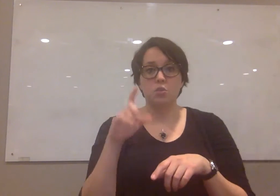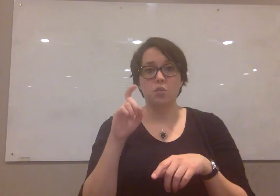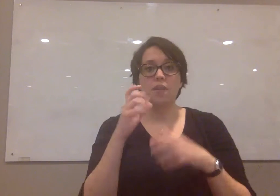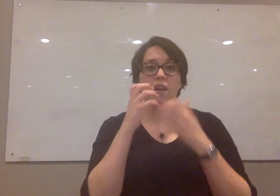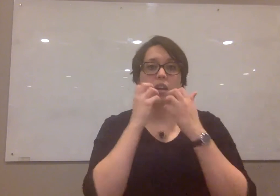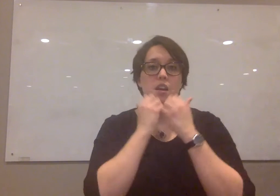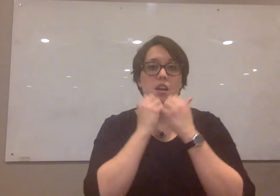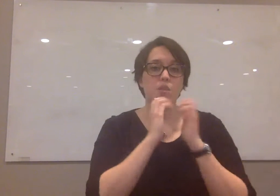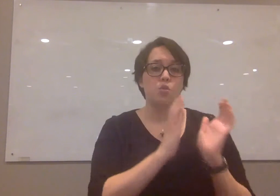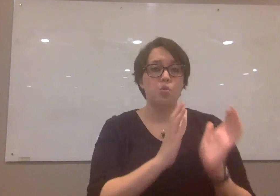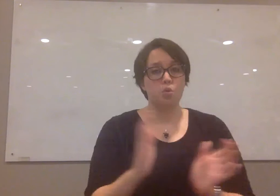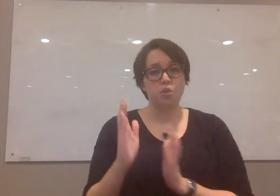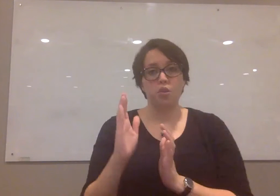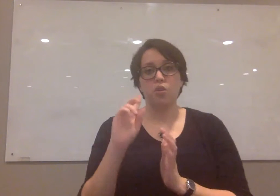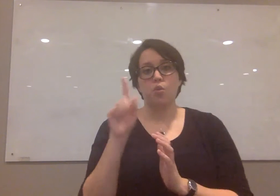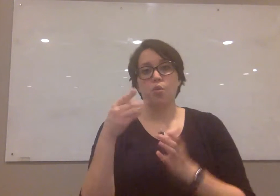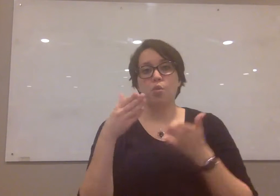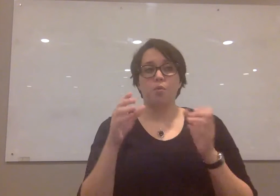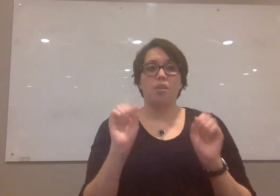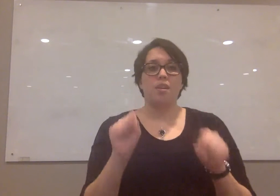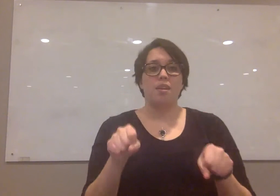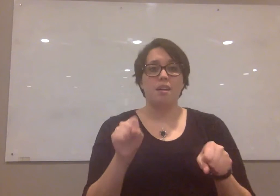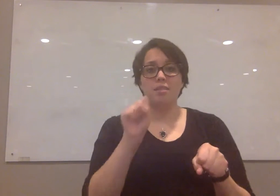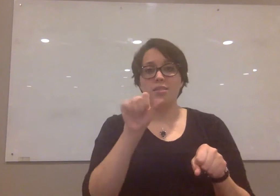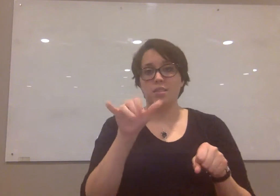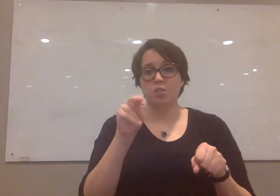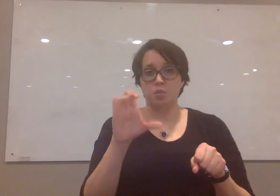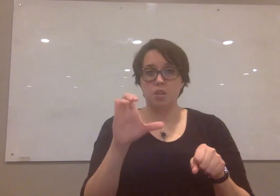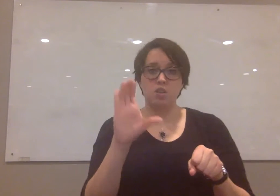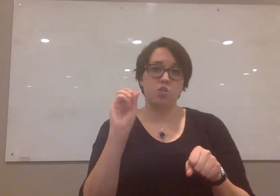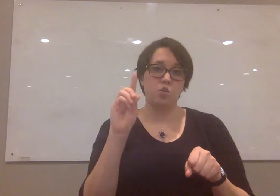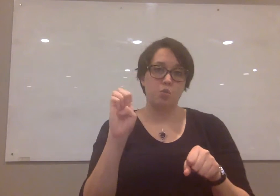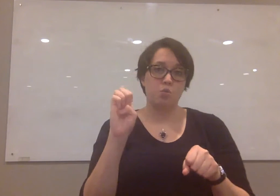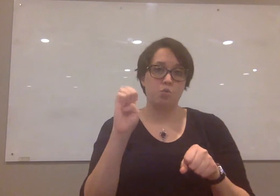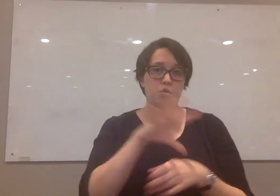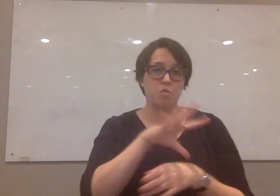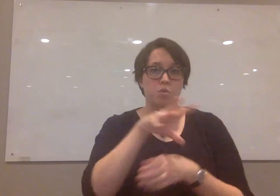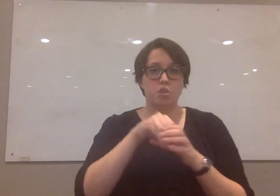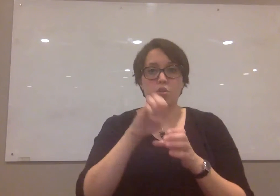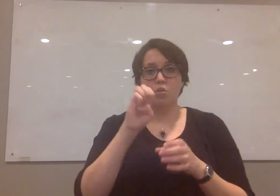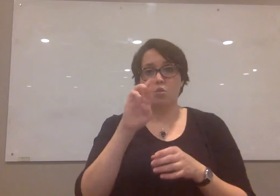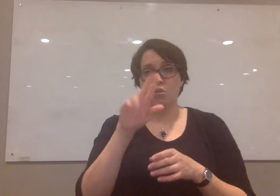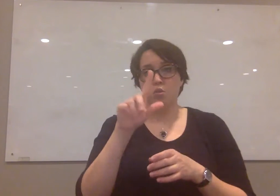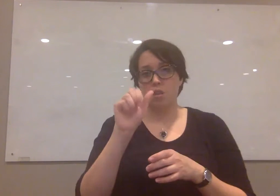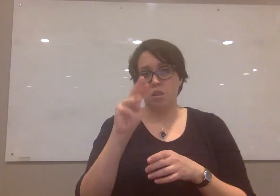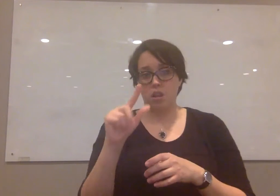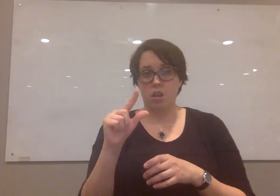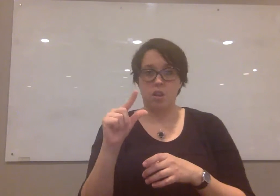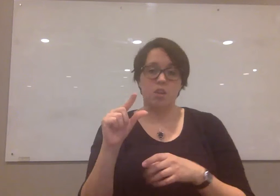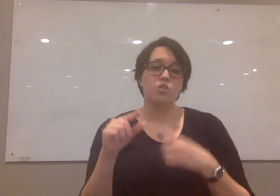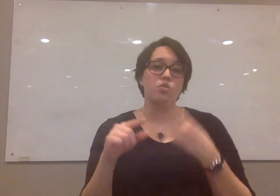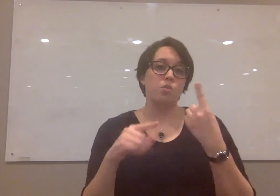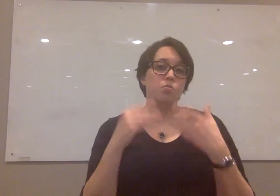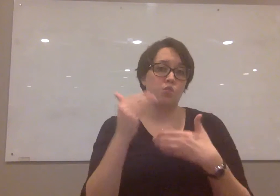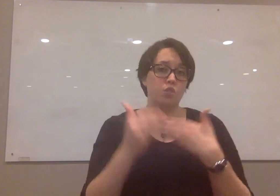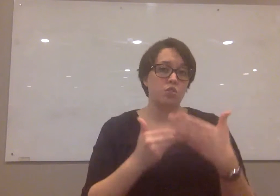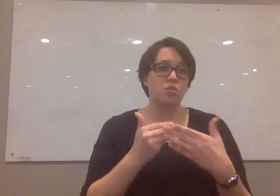code in Erlang, which is one process. And that's struck me for a long time